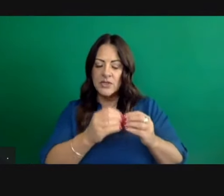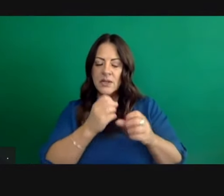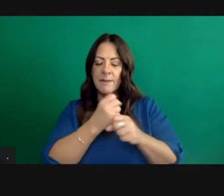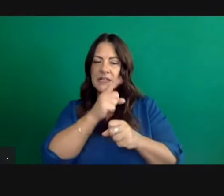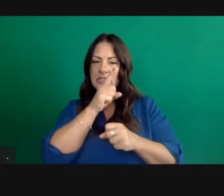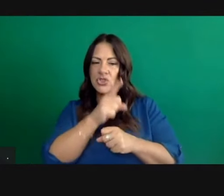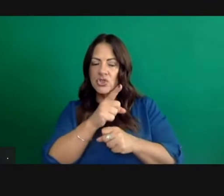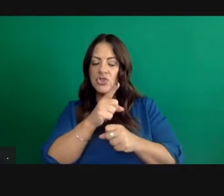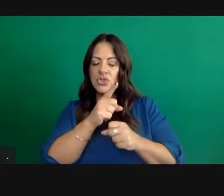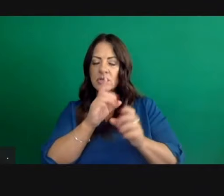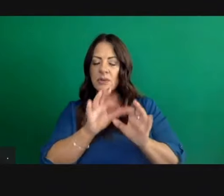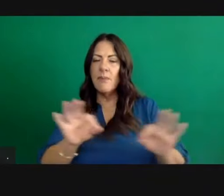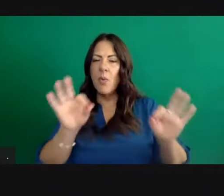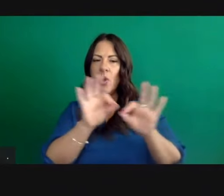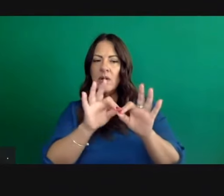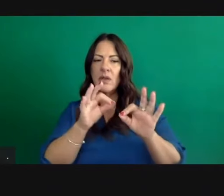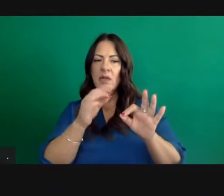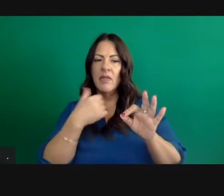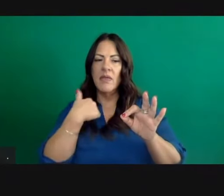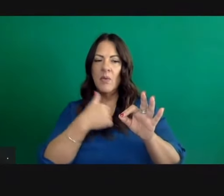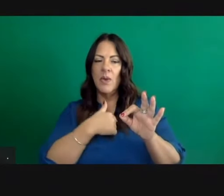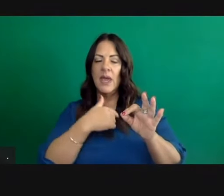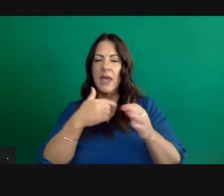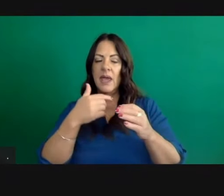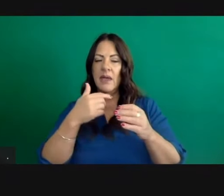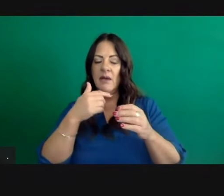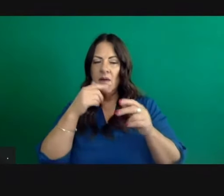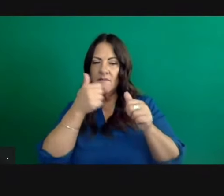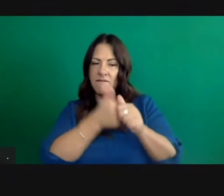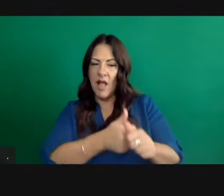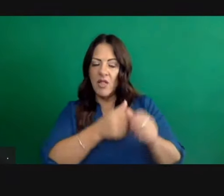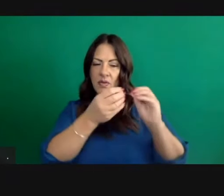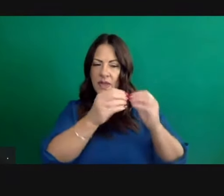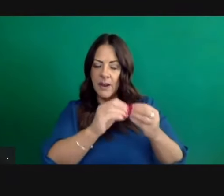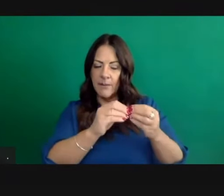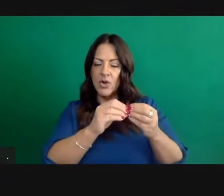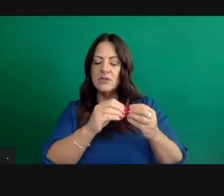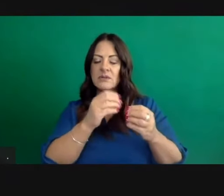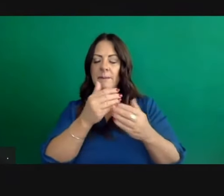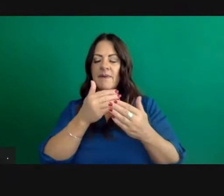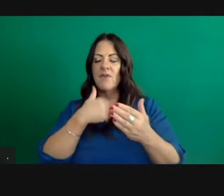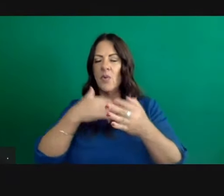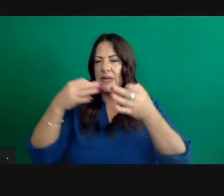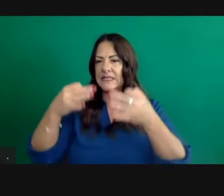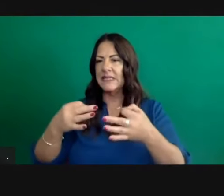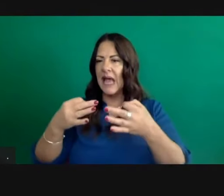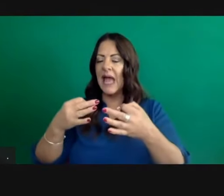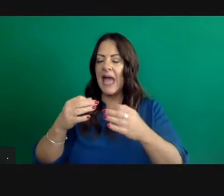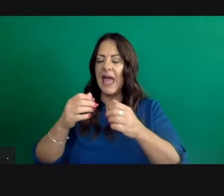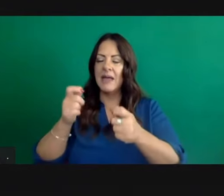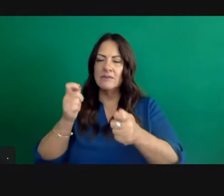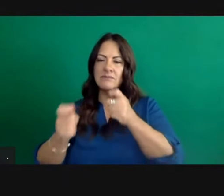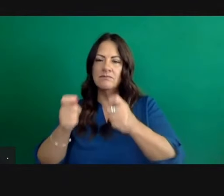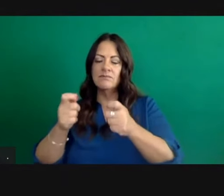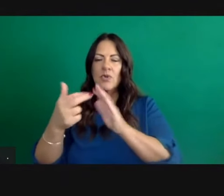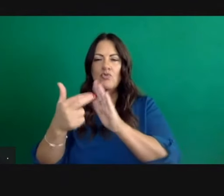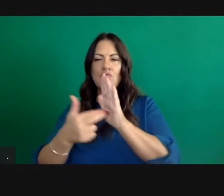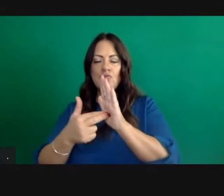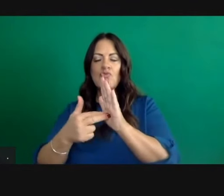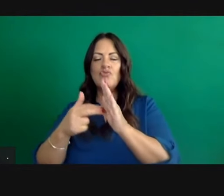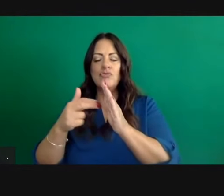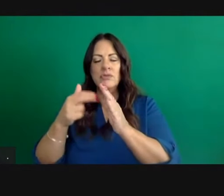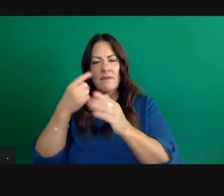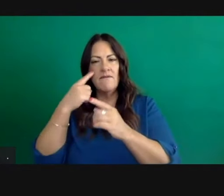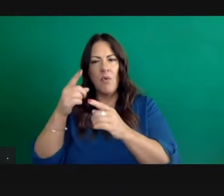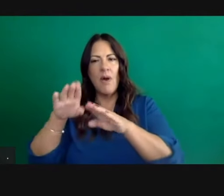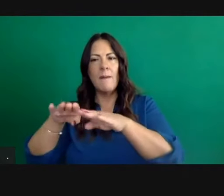more quickly. Now we go slower, and we believe that gives us significantly more time to see how the